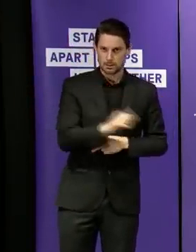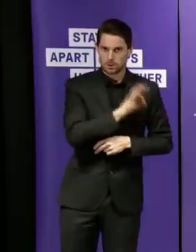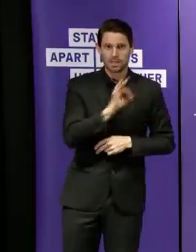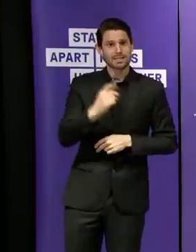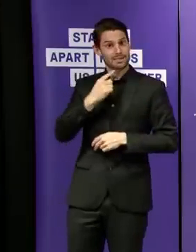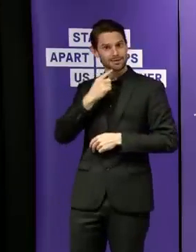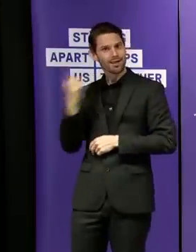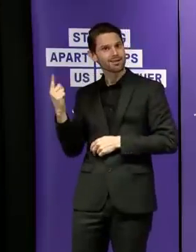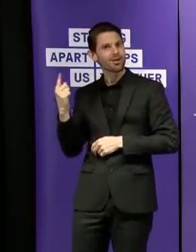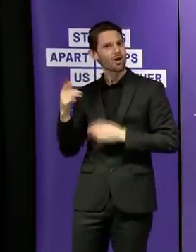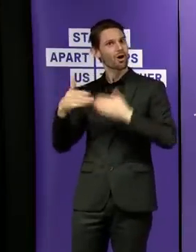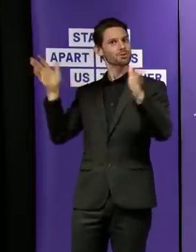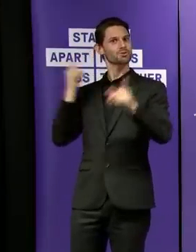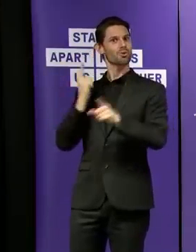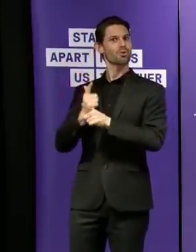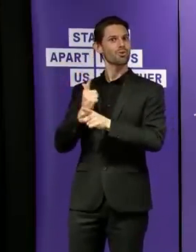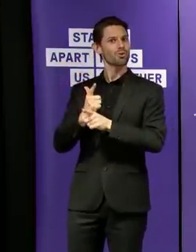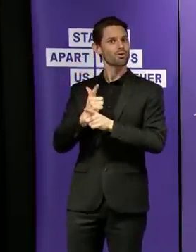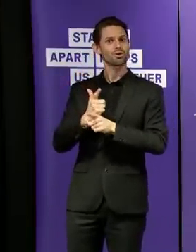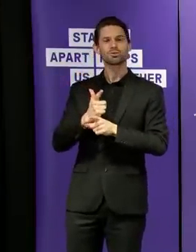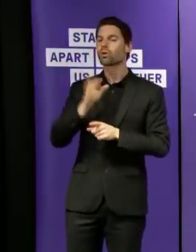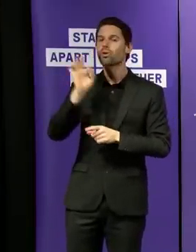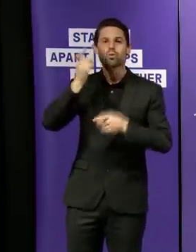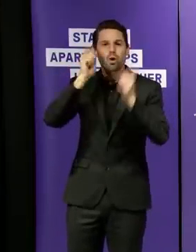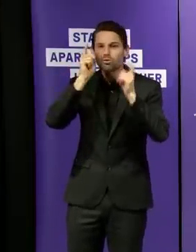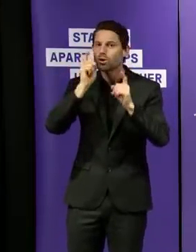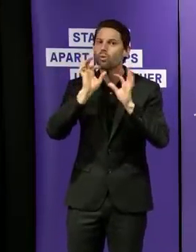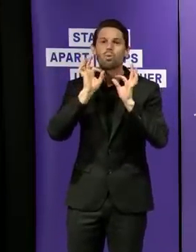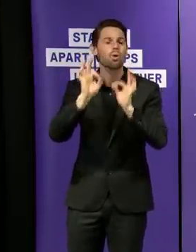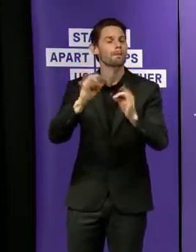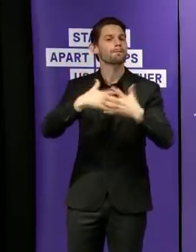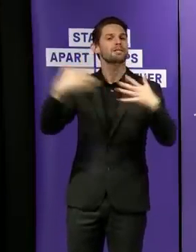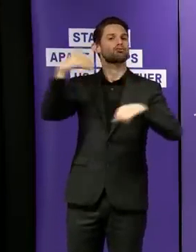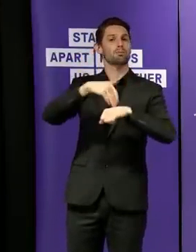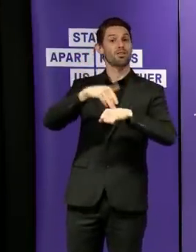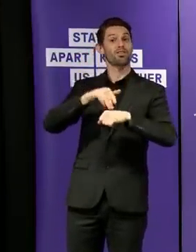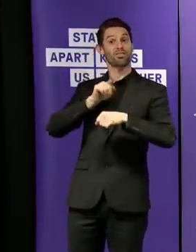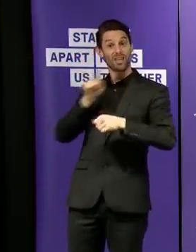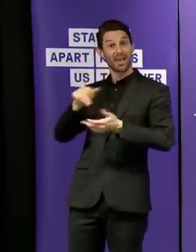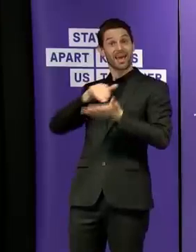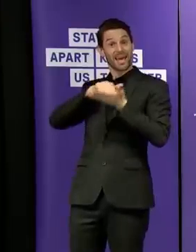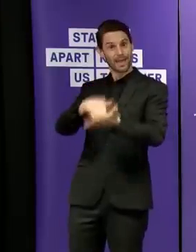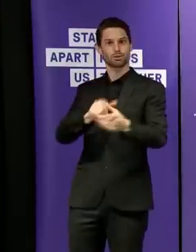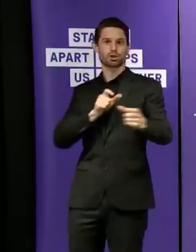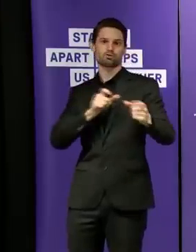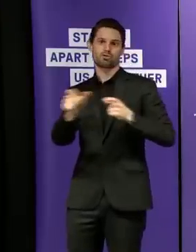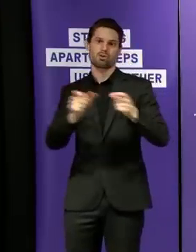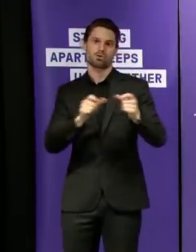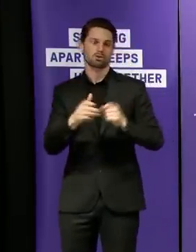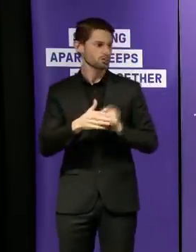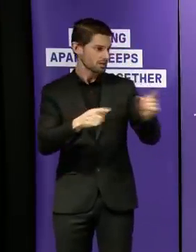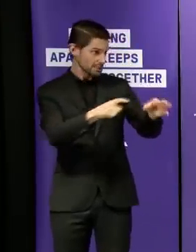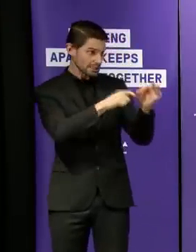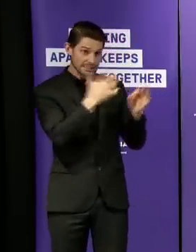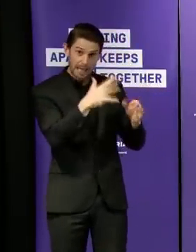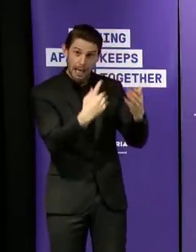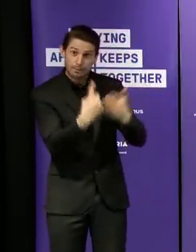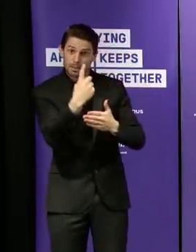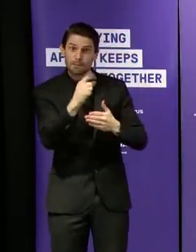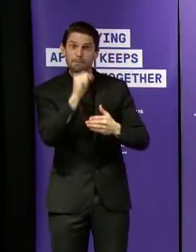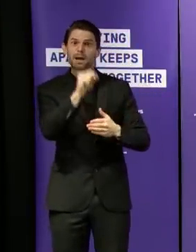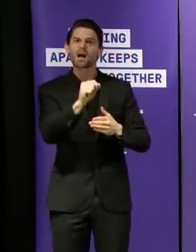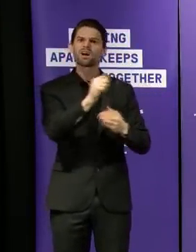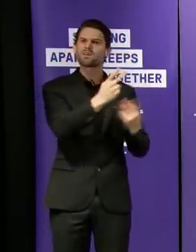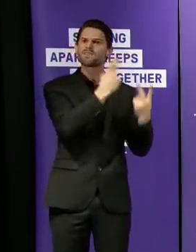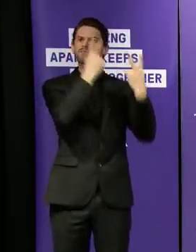what happened in the case of the truck driver going to Shepparton? No, but we have had cases where people have got a cash-in-hand employment arrangement.